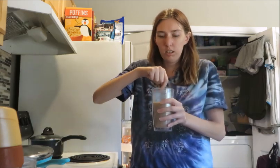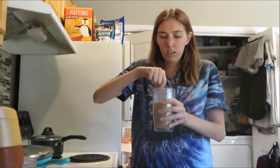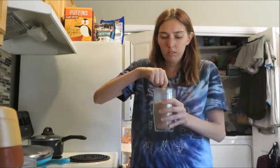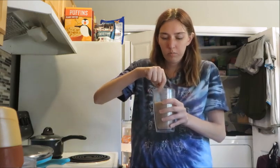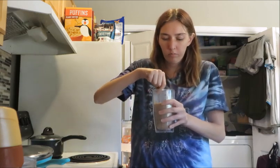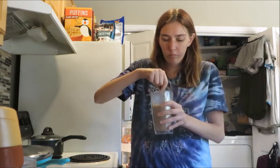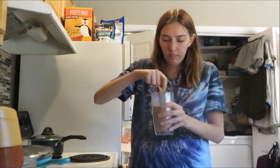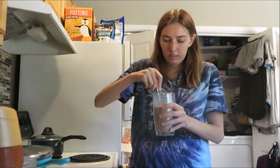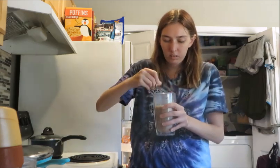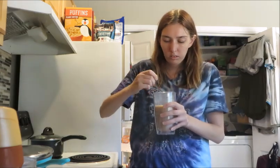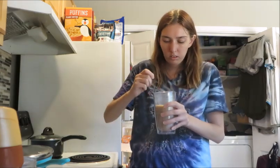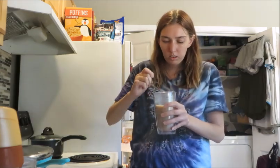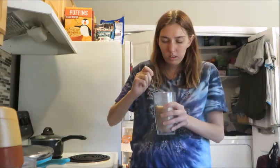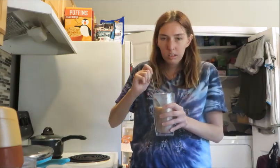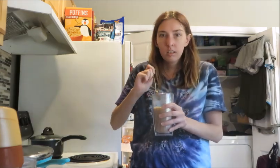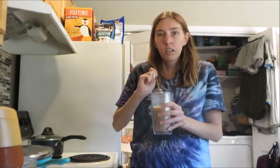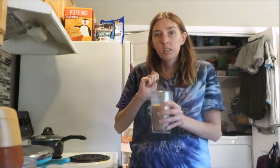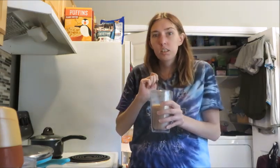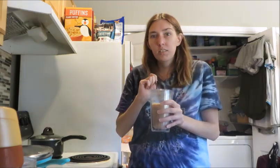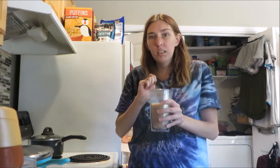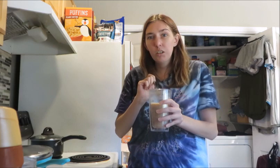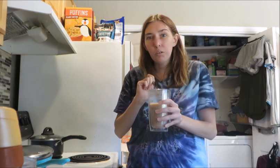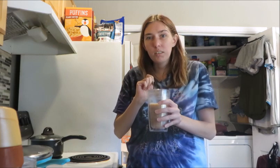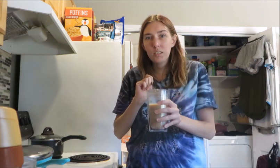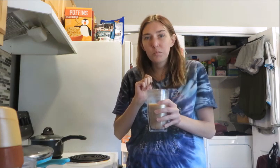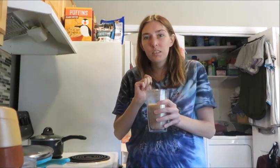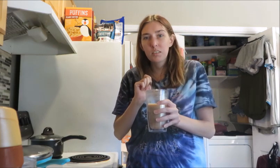so. Because the vanilla ones tend to